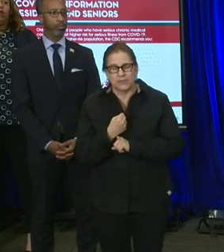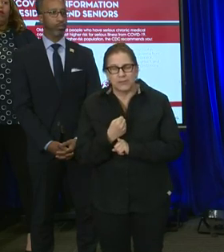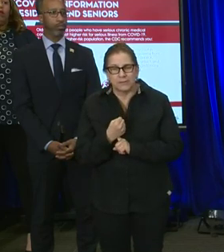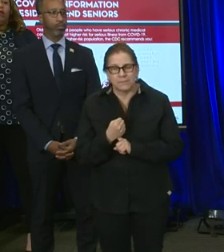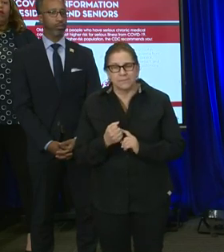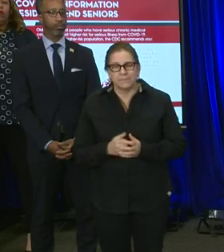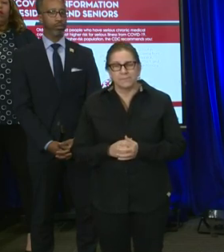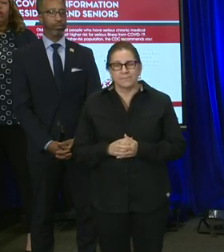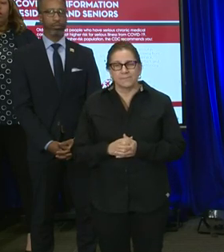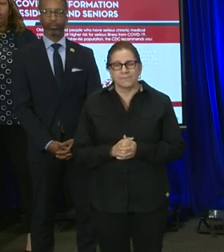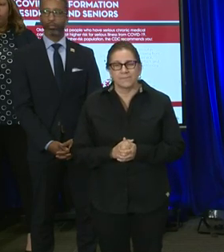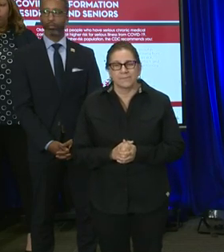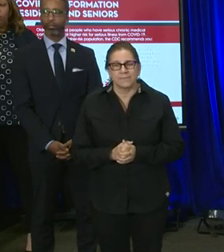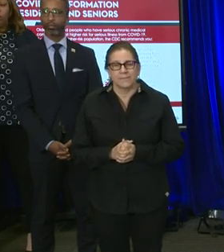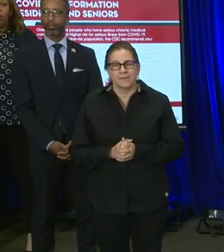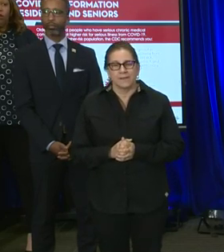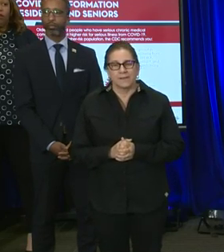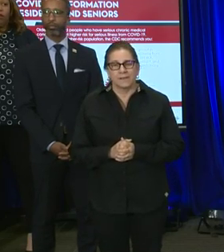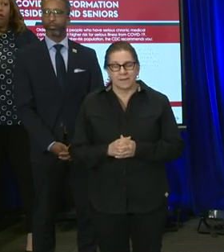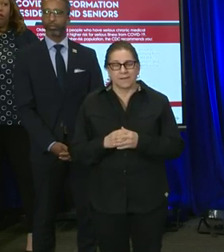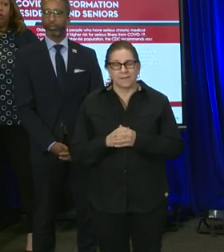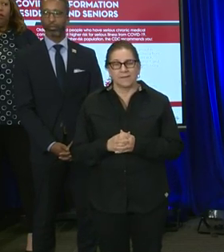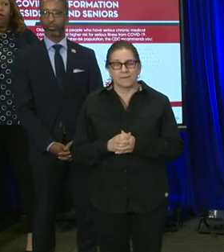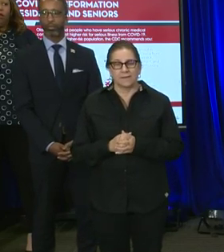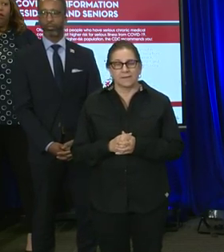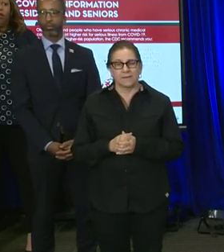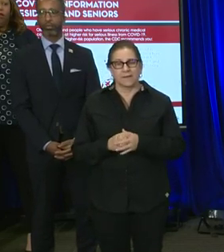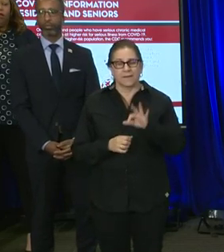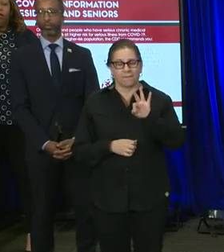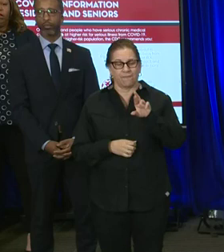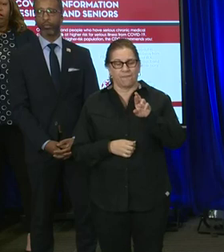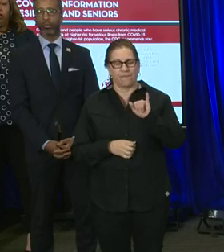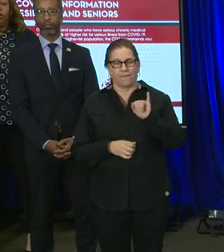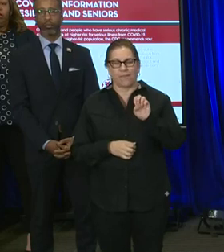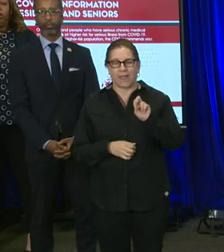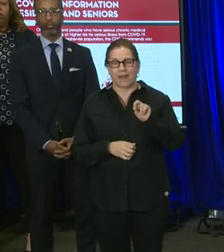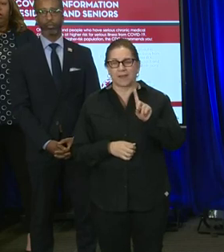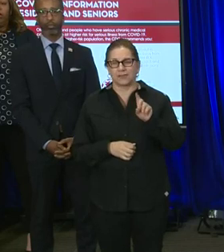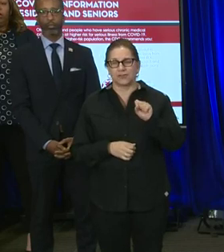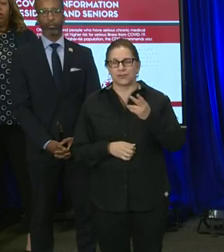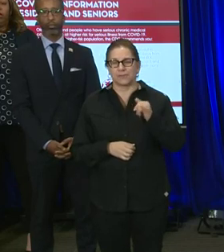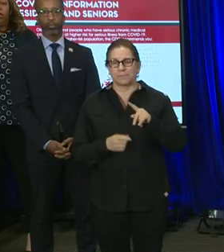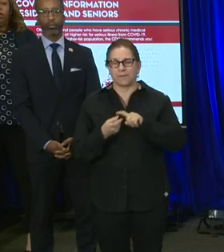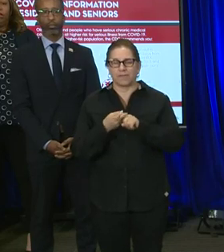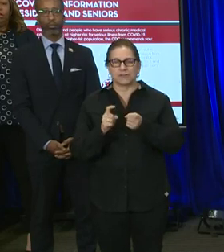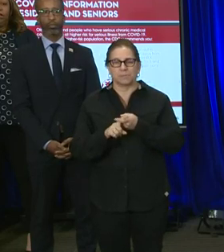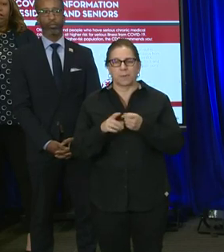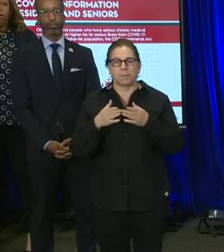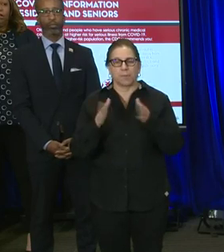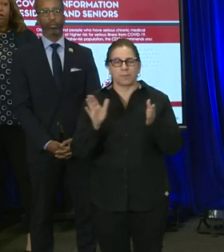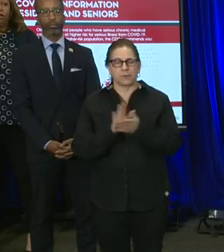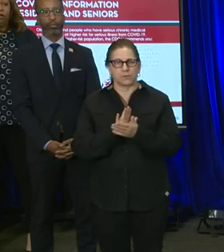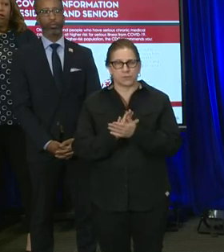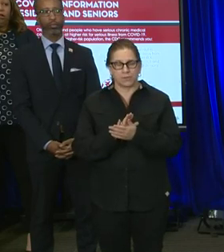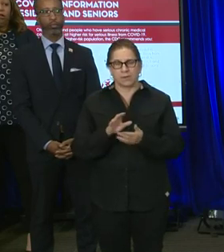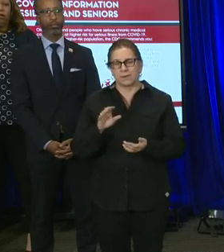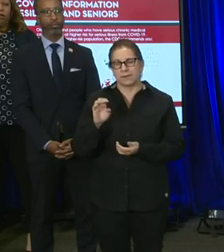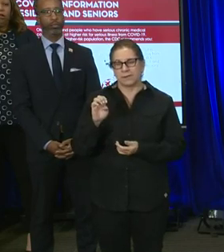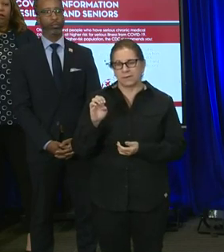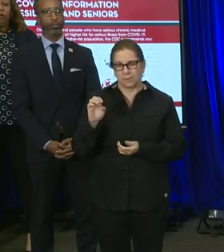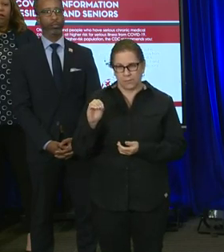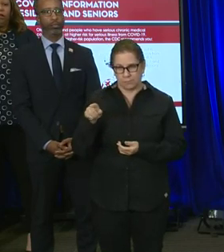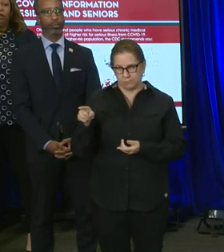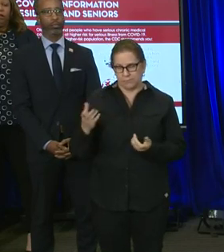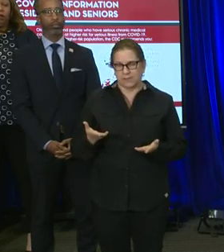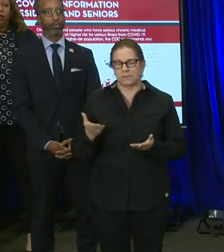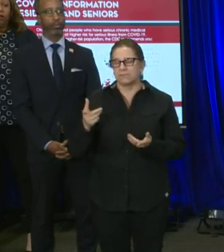today, and we greatly appreciate her partnership and that of other charter leaders throughout this dynamic situation. And we want to reiterate that it